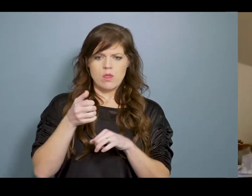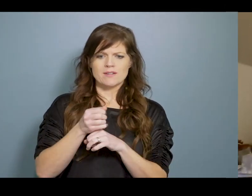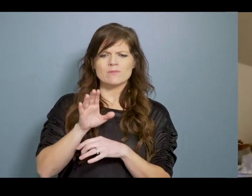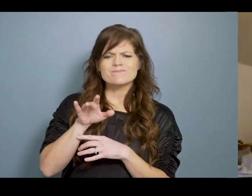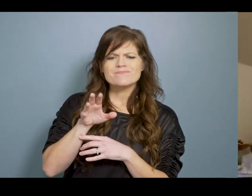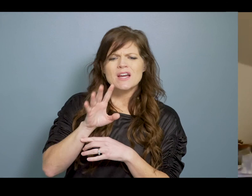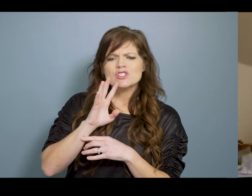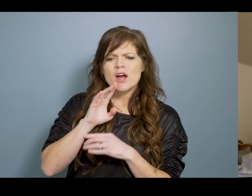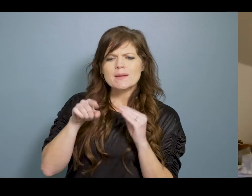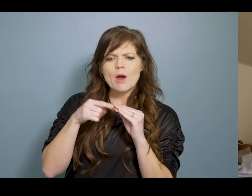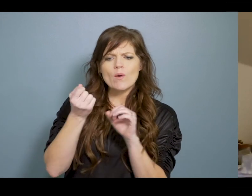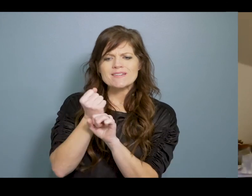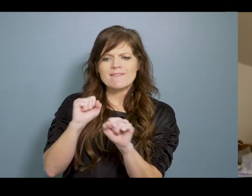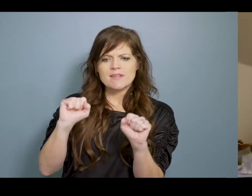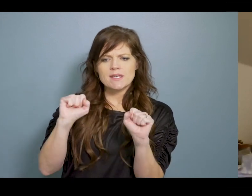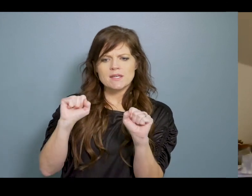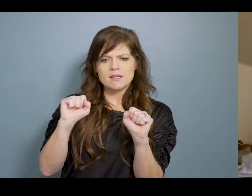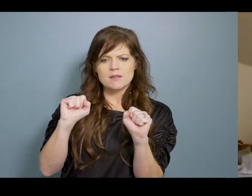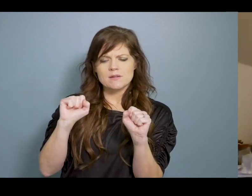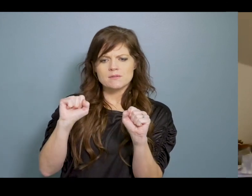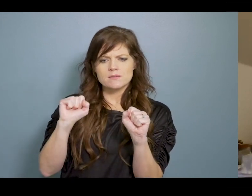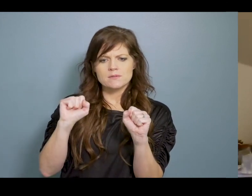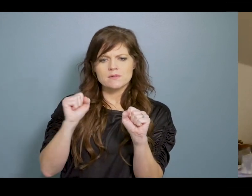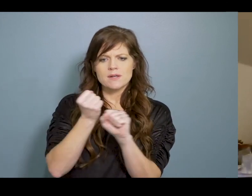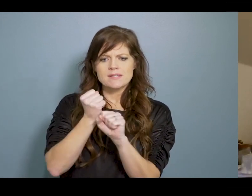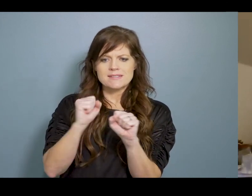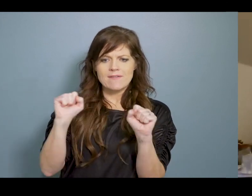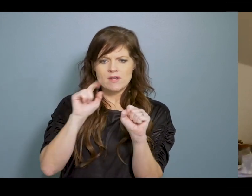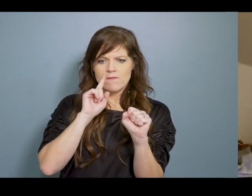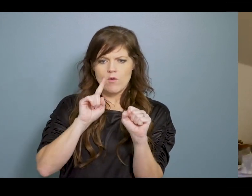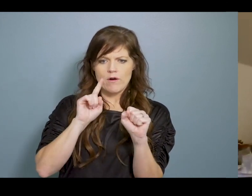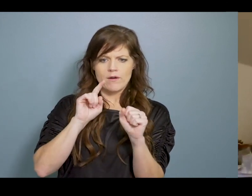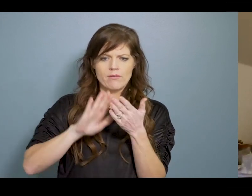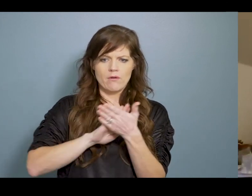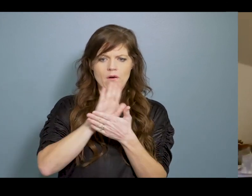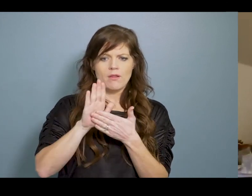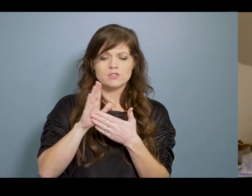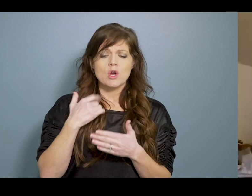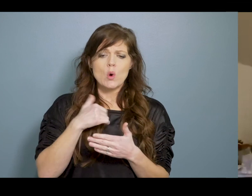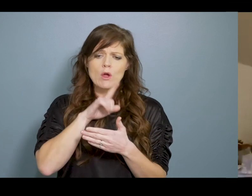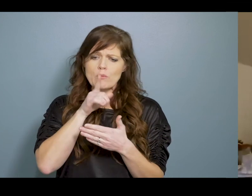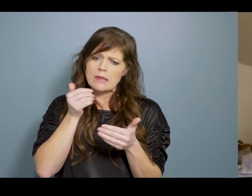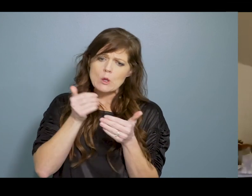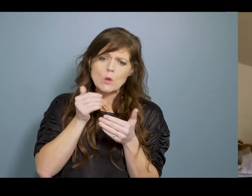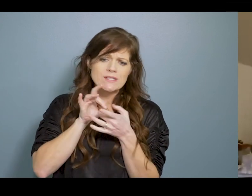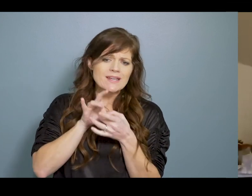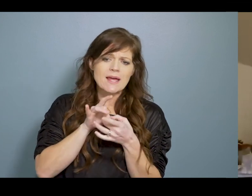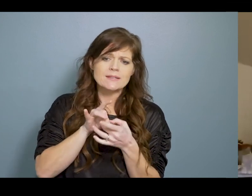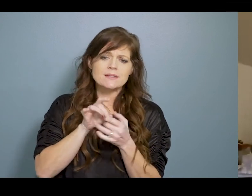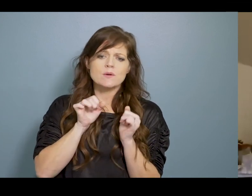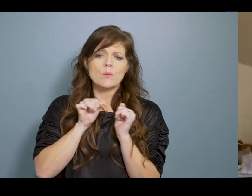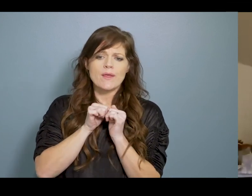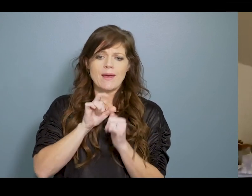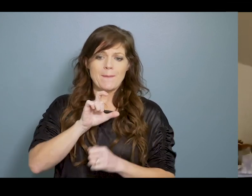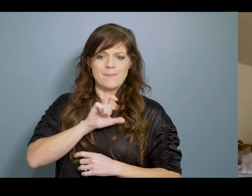go into emergency status in any location. We're very closely connected to